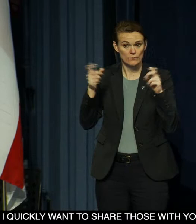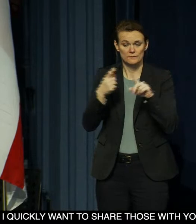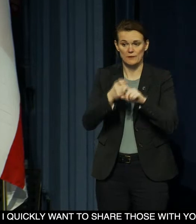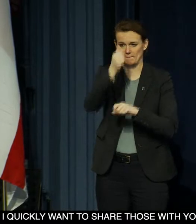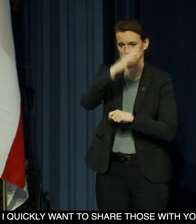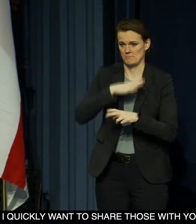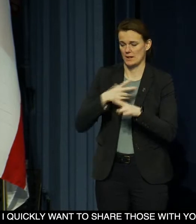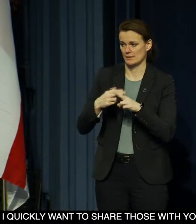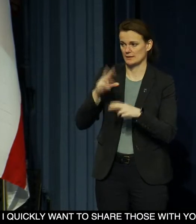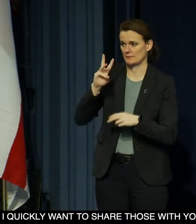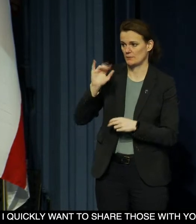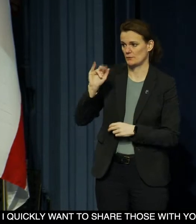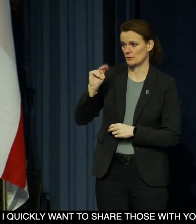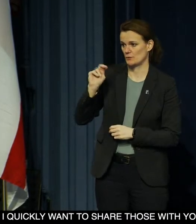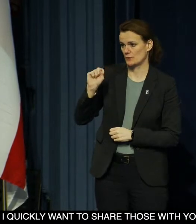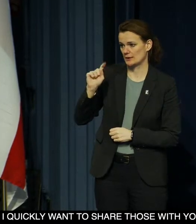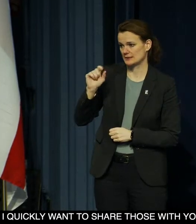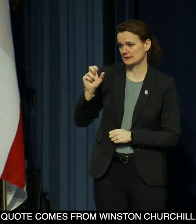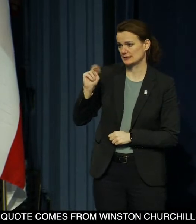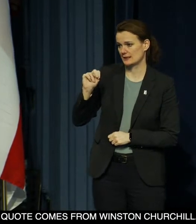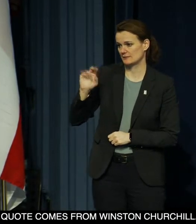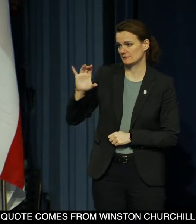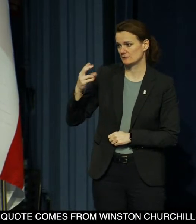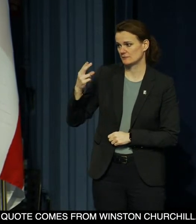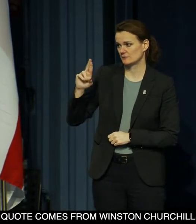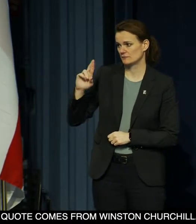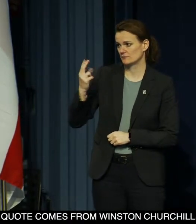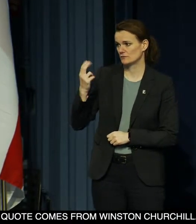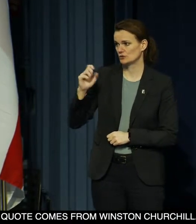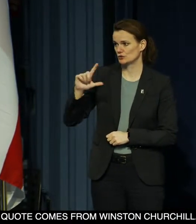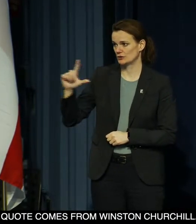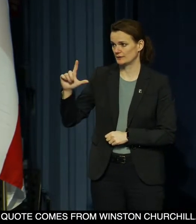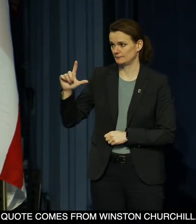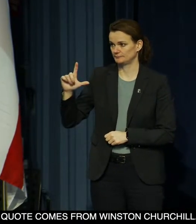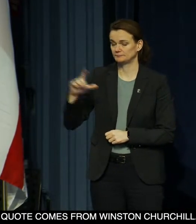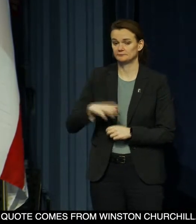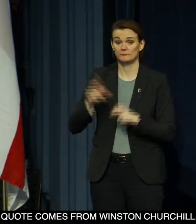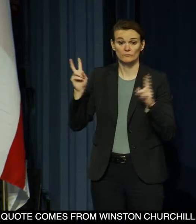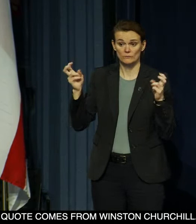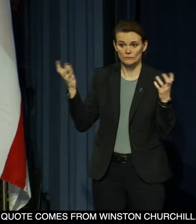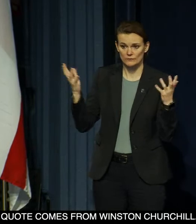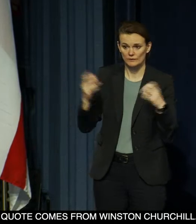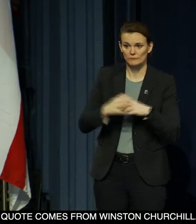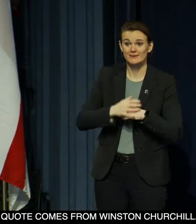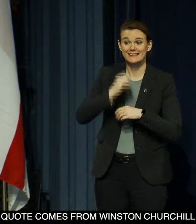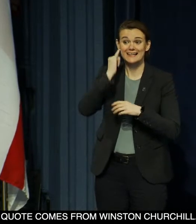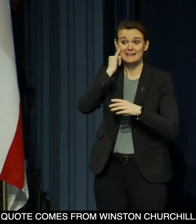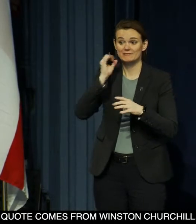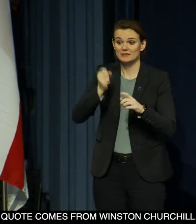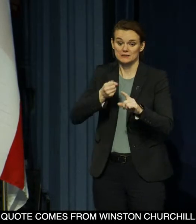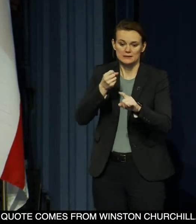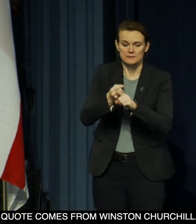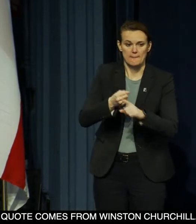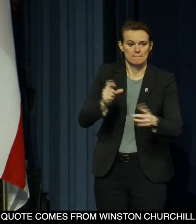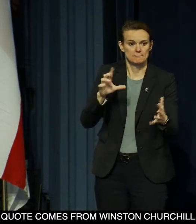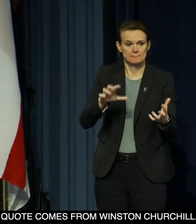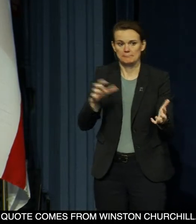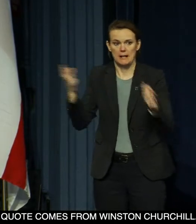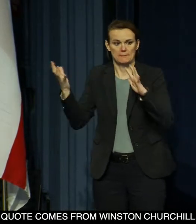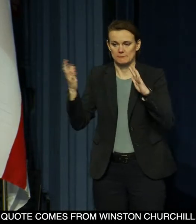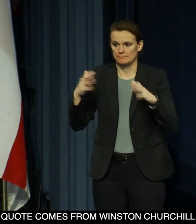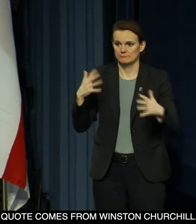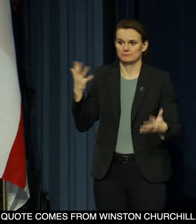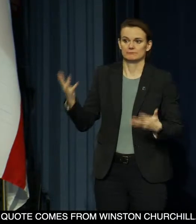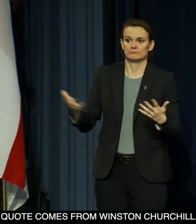Churchill. Winston Churchill once said that during a time of once-in-a-lifetime crisis or disruption,